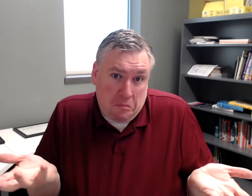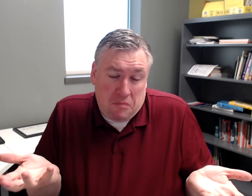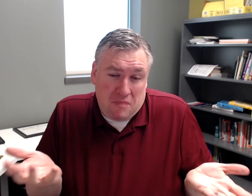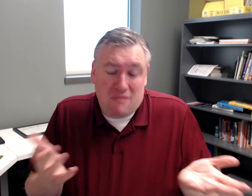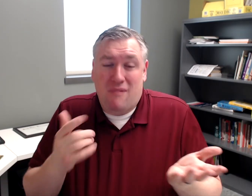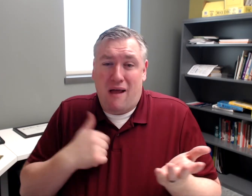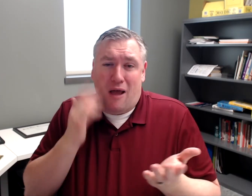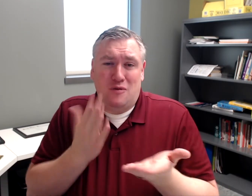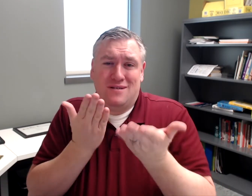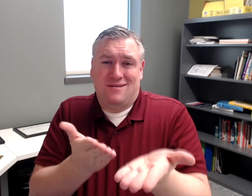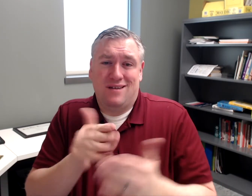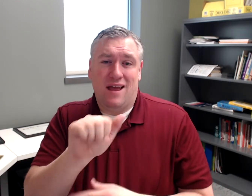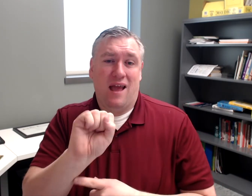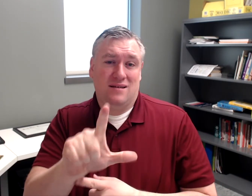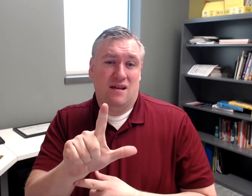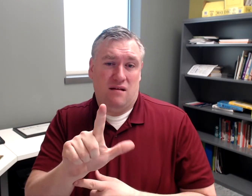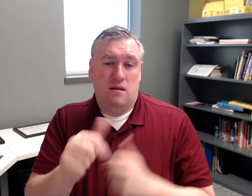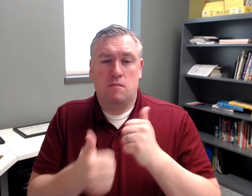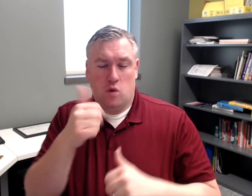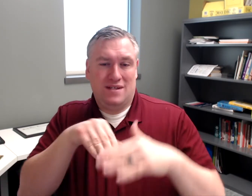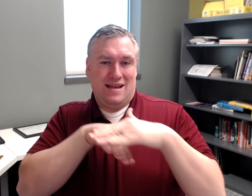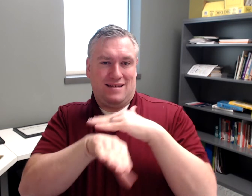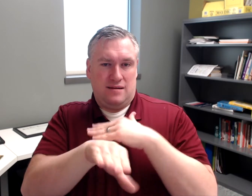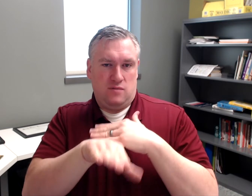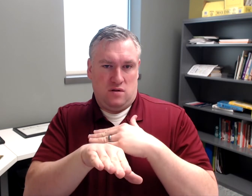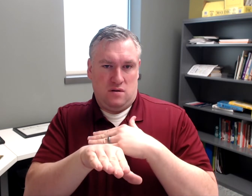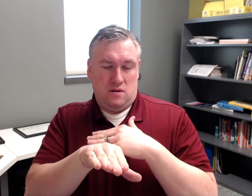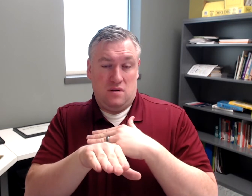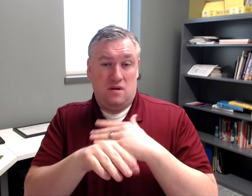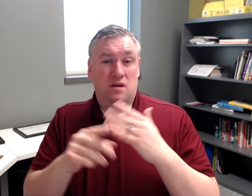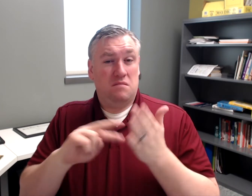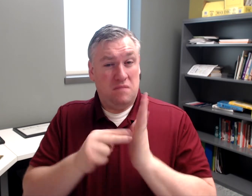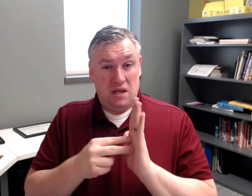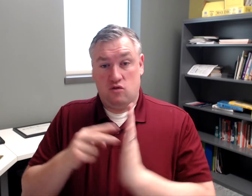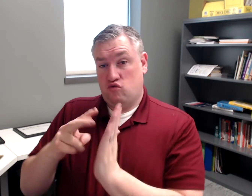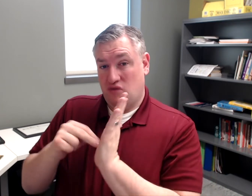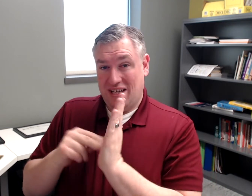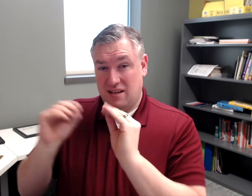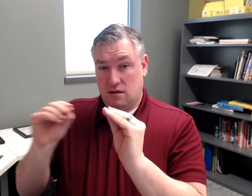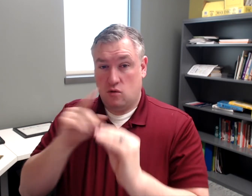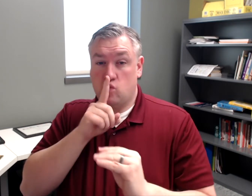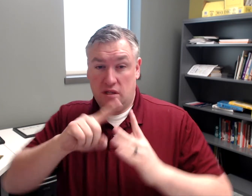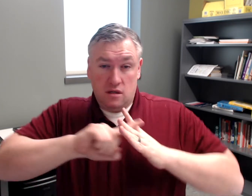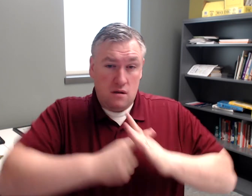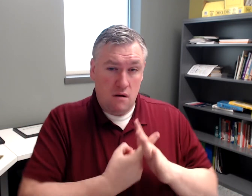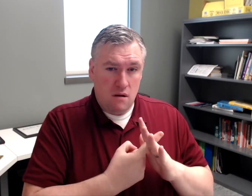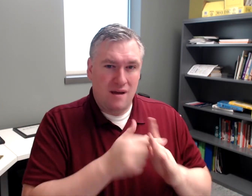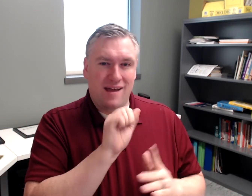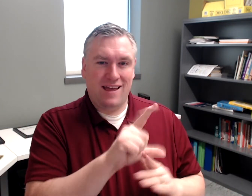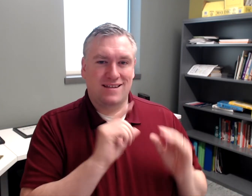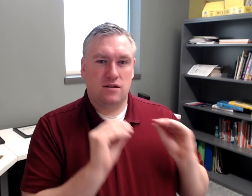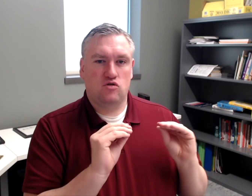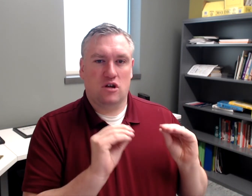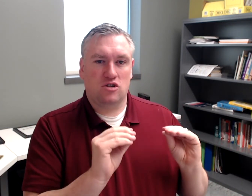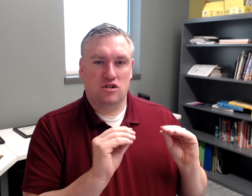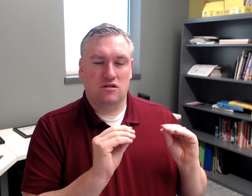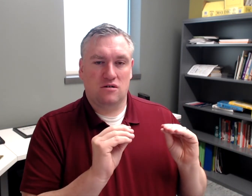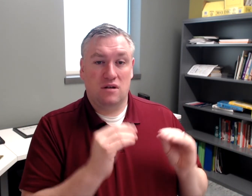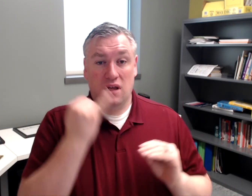Now, which language, of course? I'm going to say ASL. It's the most accessible, which means reading instruction really has